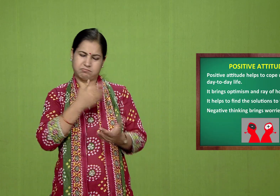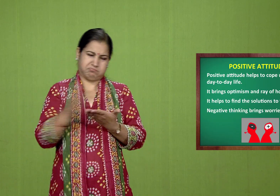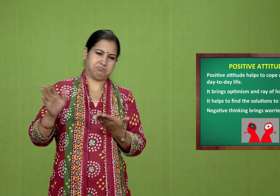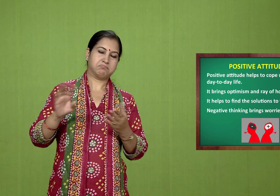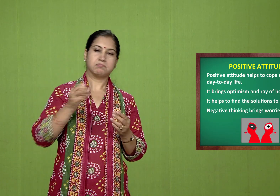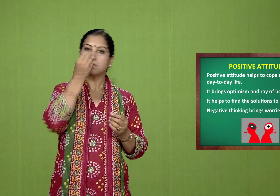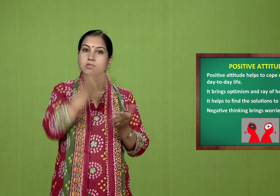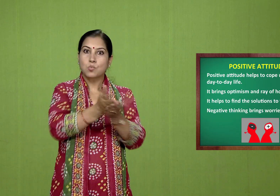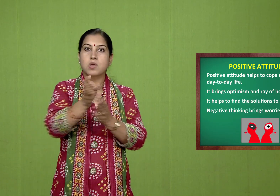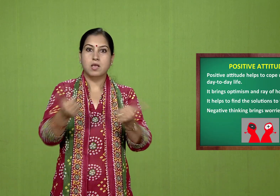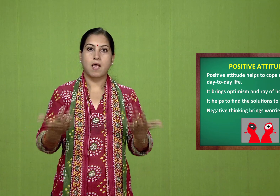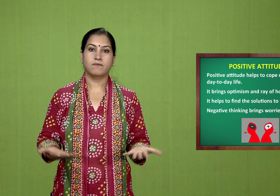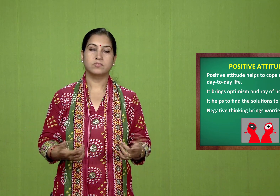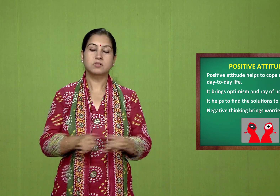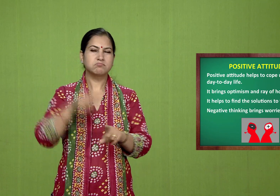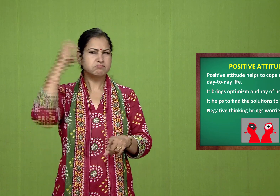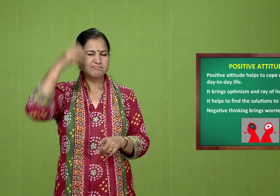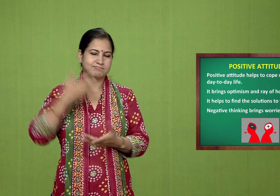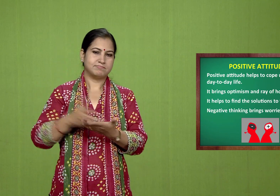thinking and worries.